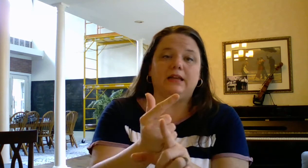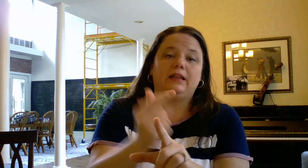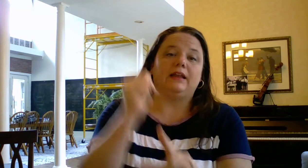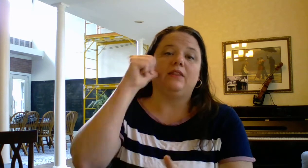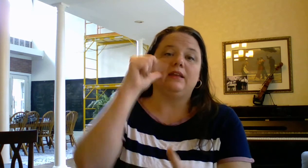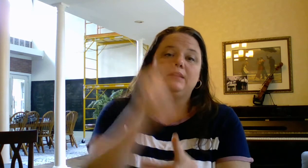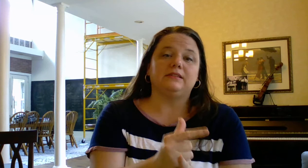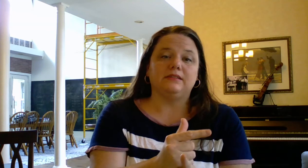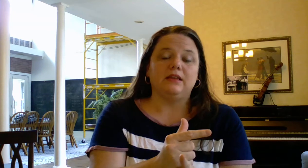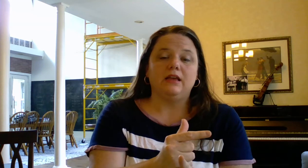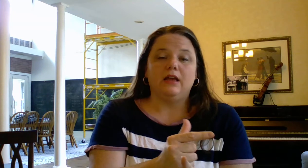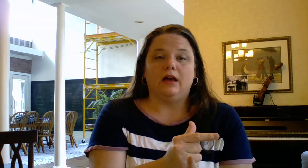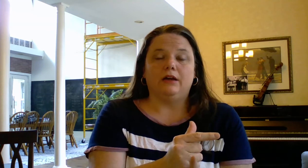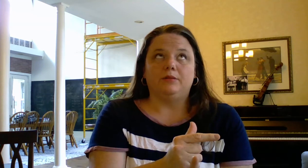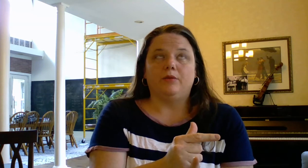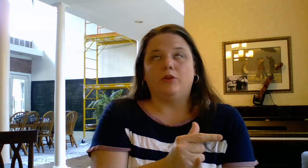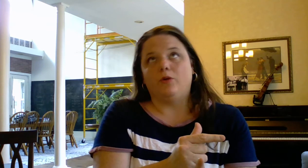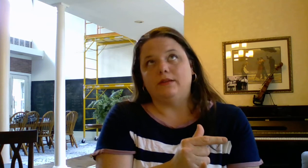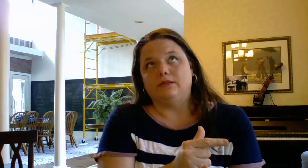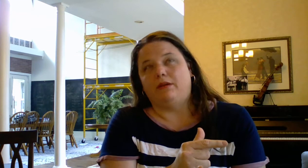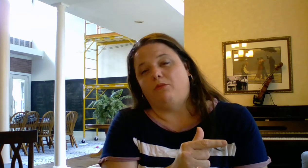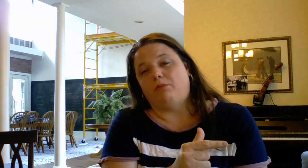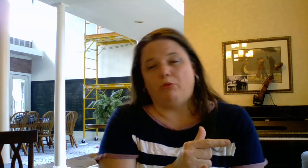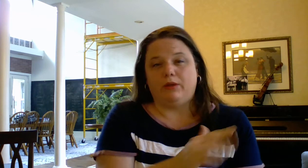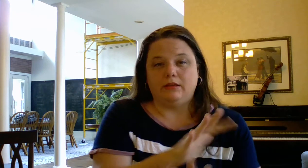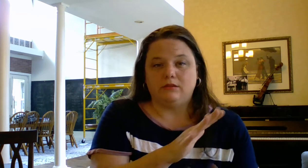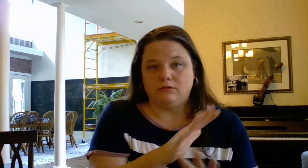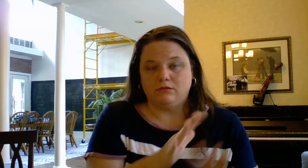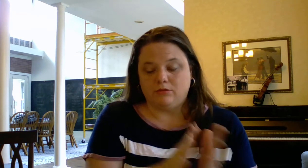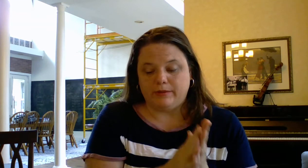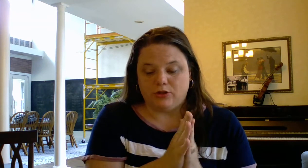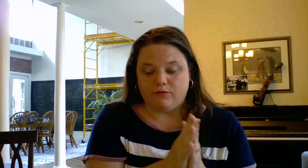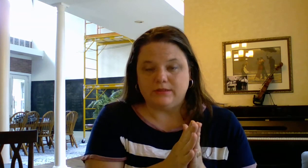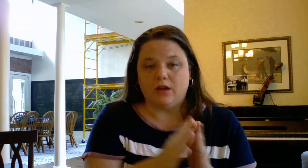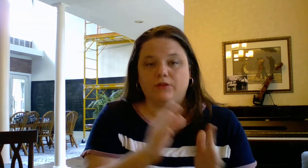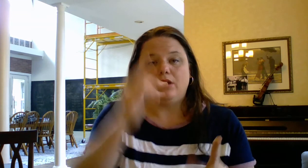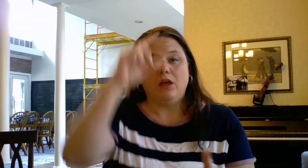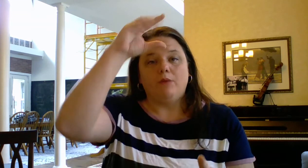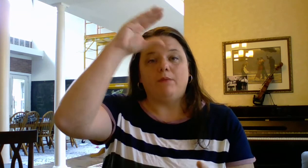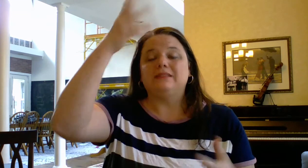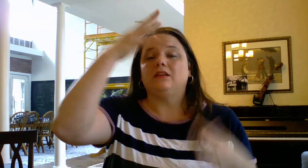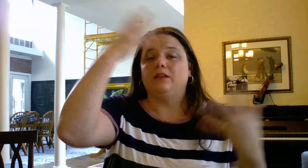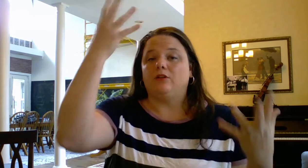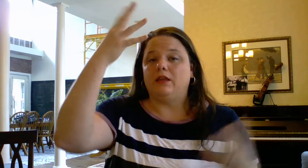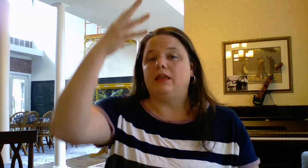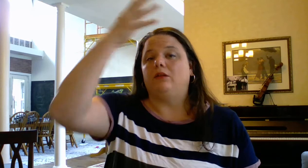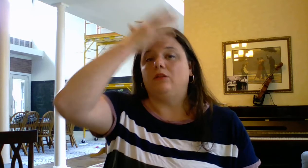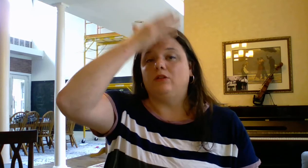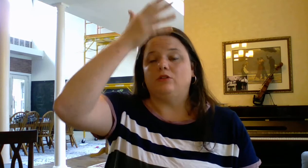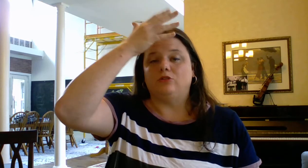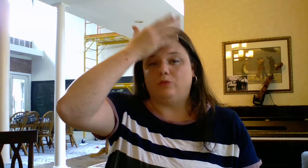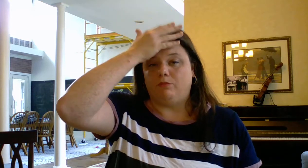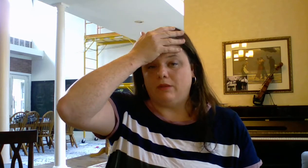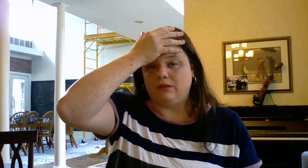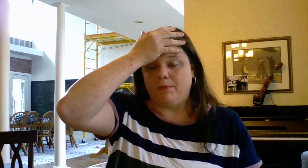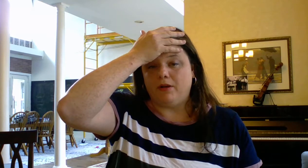like this on the quiz. I might do it both ways to make sure everyone's covered. But basically you're hitting your top of your head for